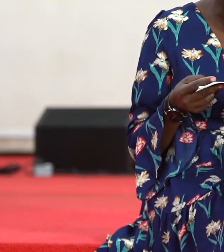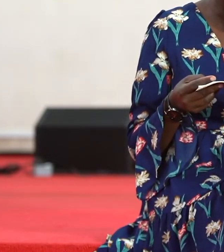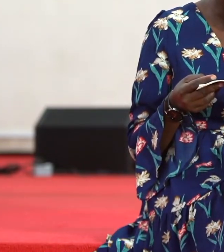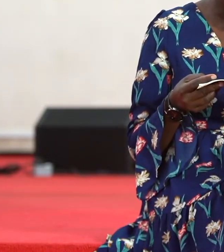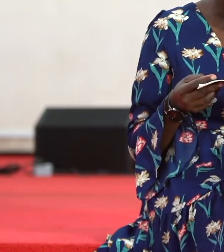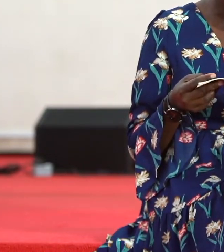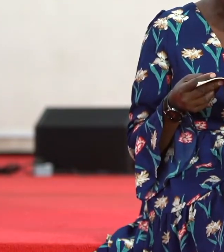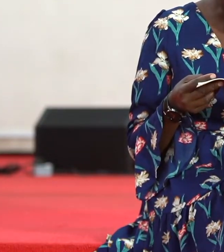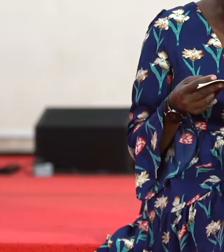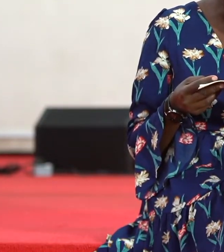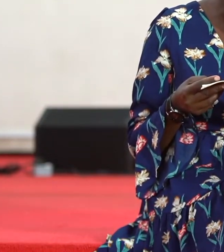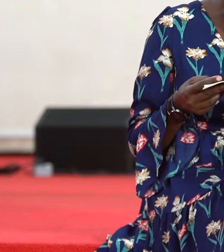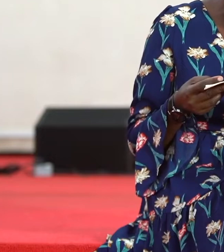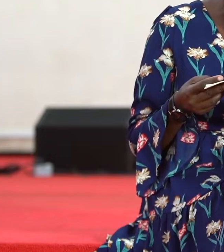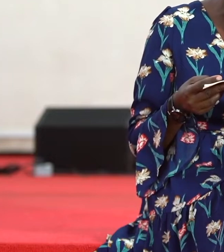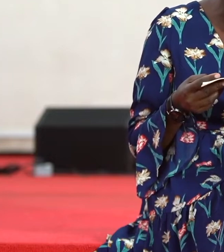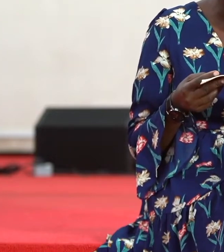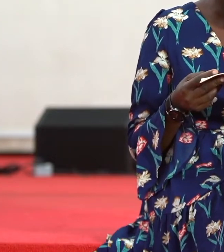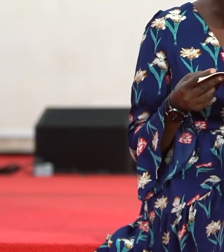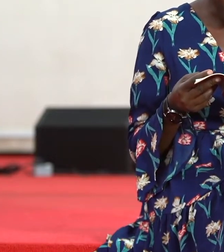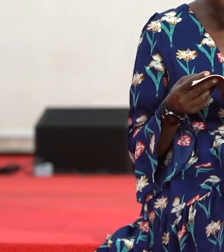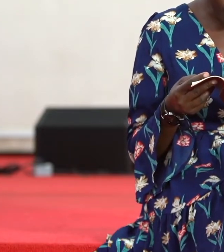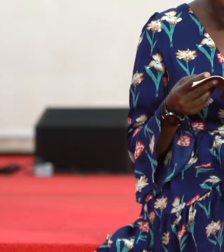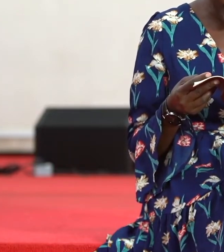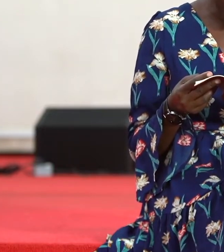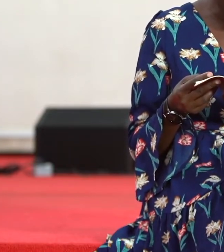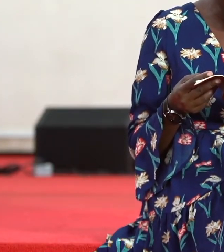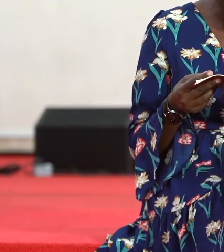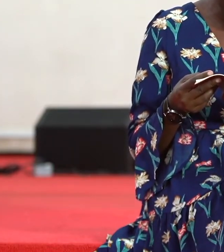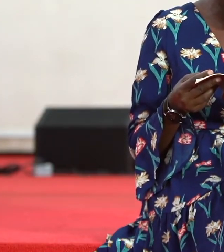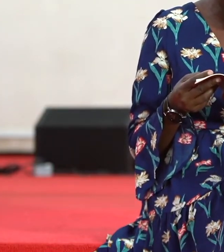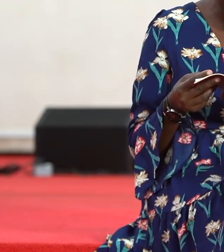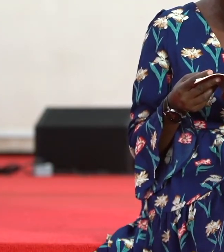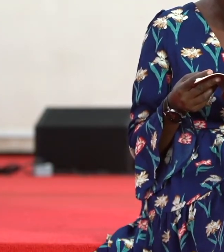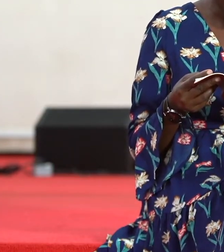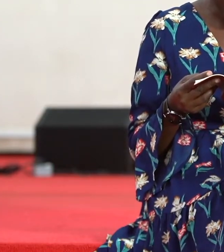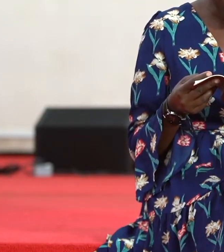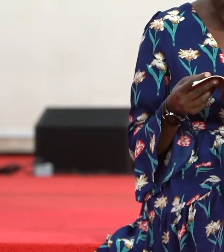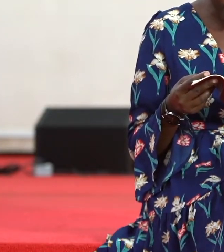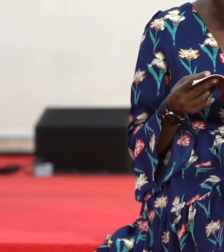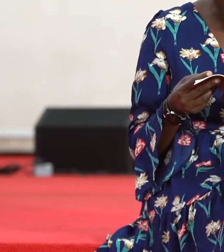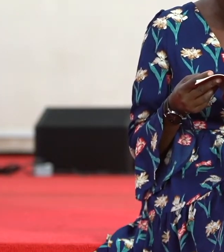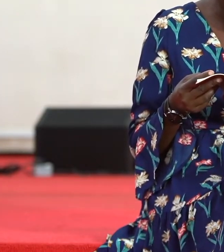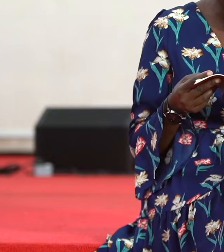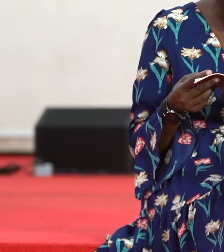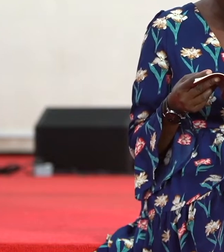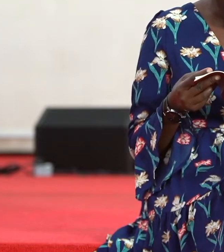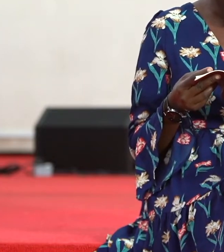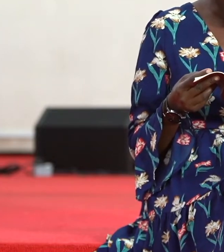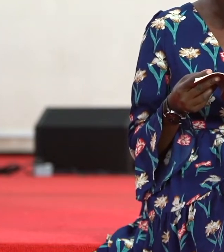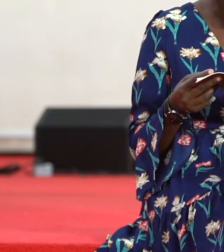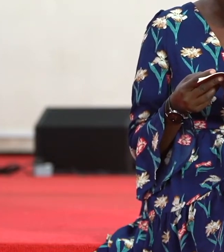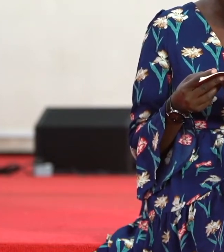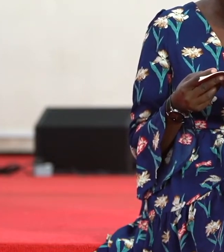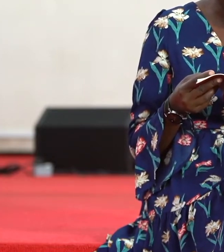Bible says, in verse 13, the Bible says, and you also were included in Christ when you heard the word of truth,